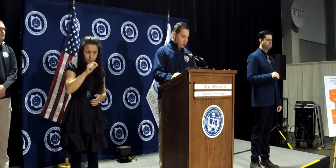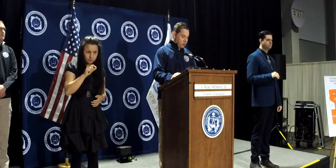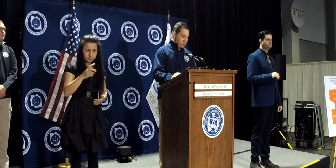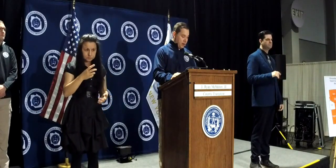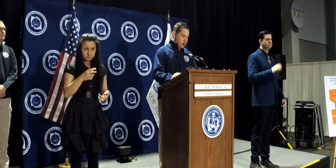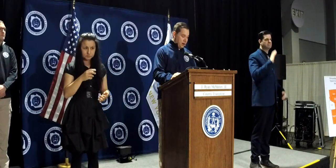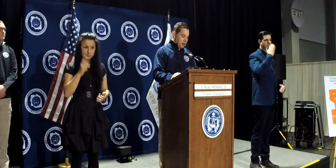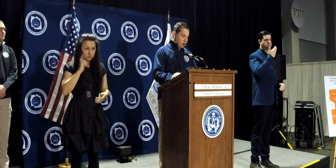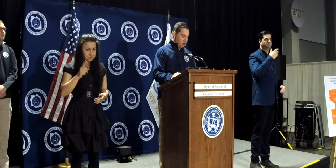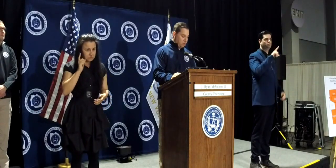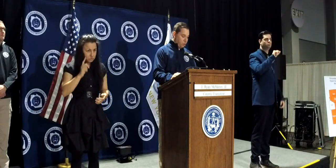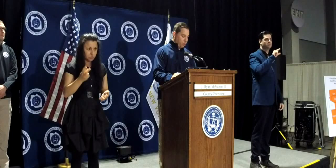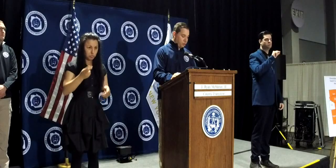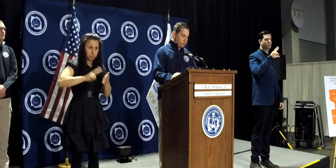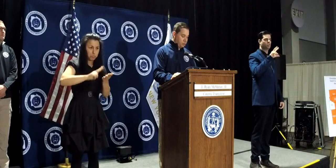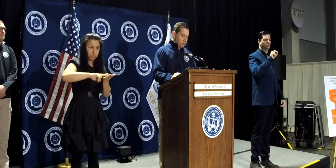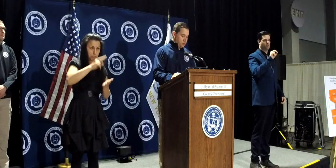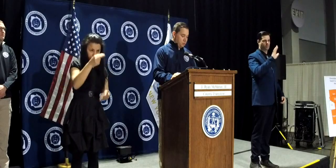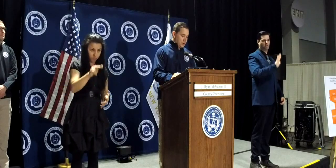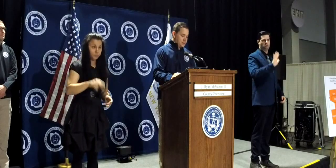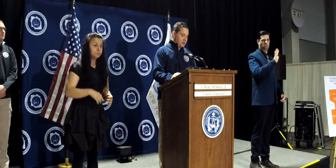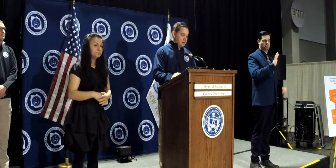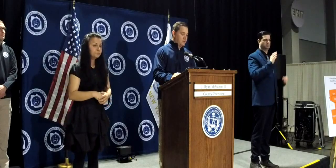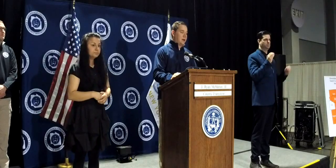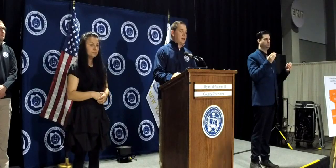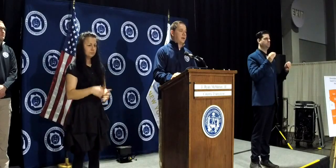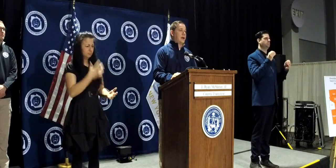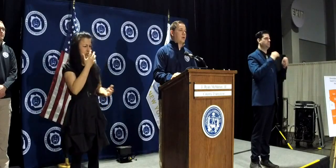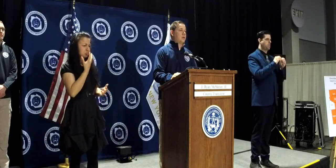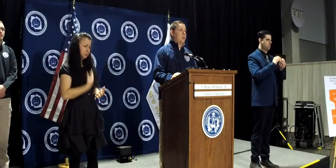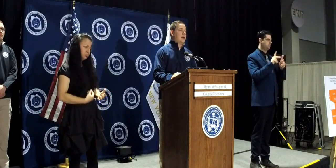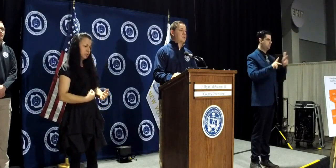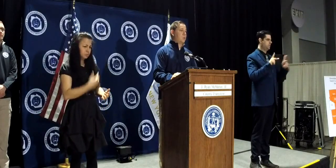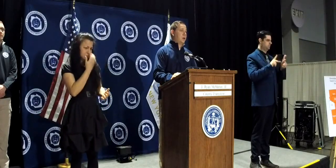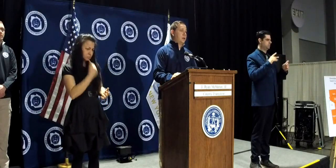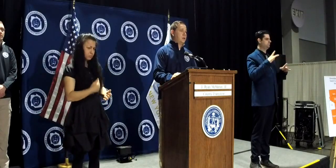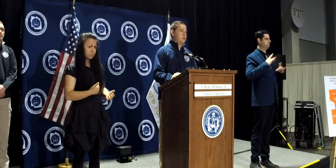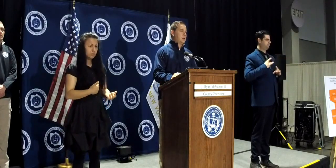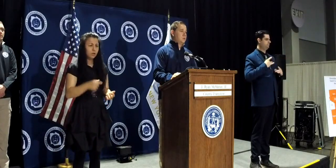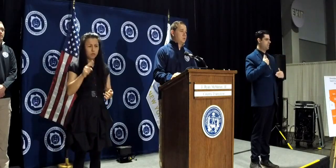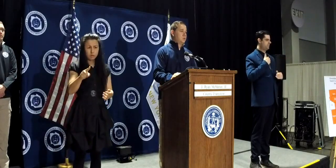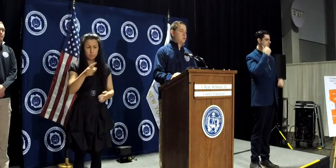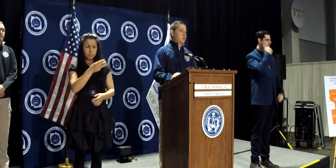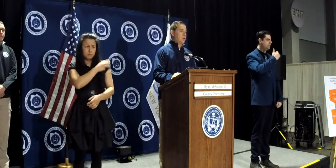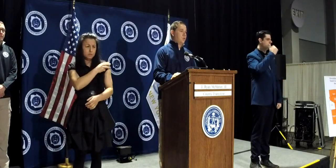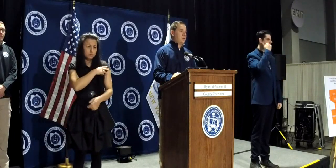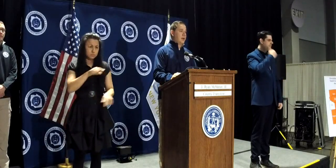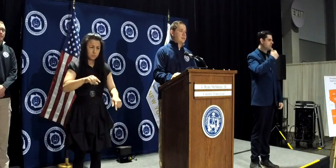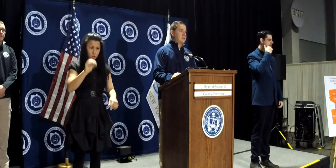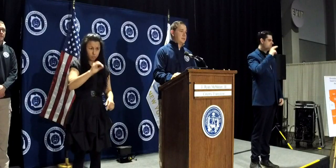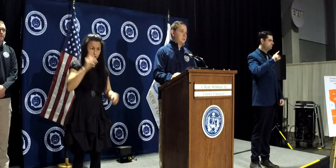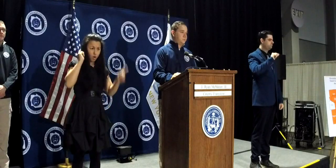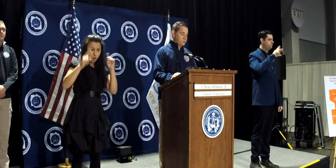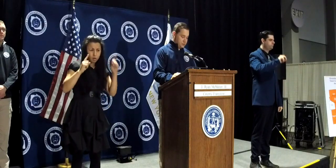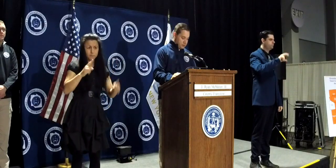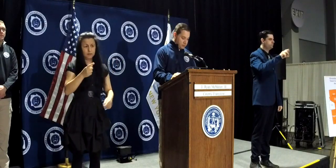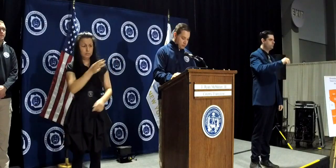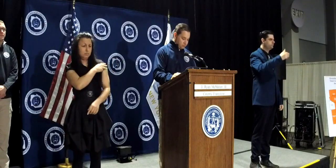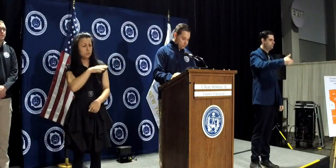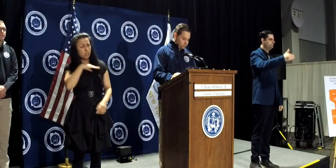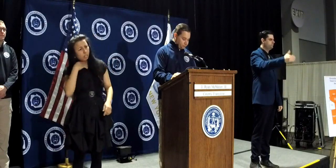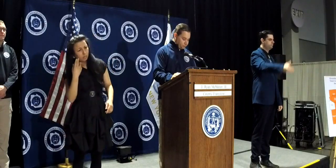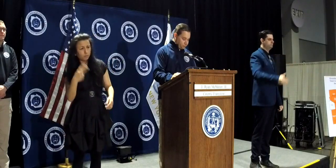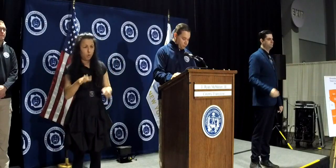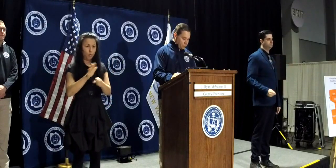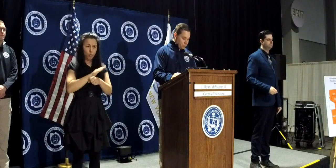This morning we had our fourth resident of Onondaga County pass away due to the COVID-19